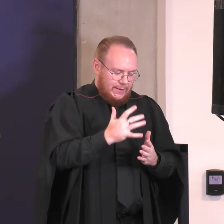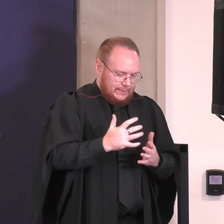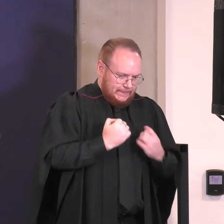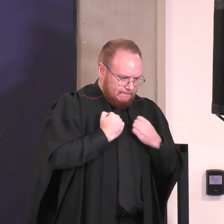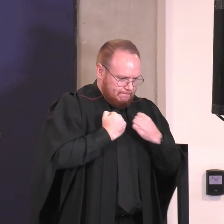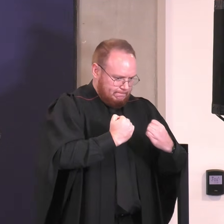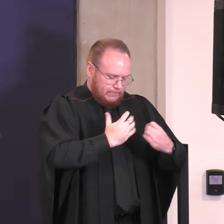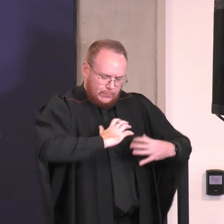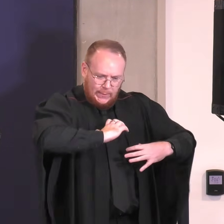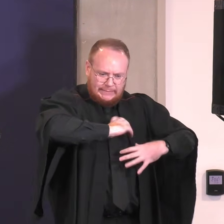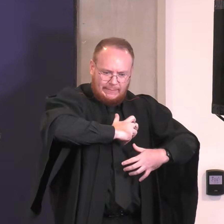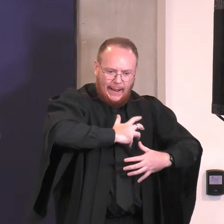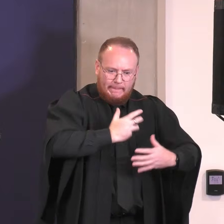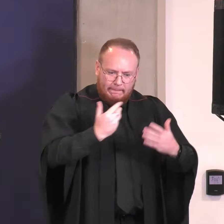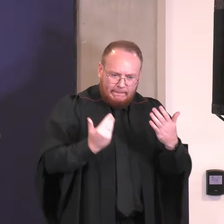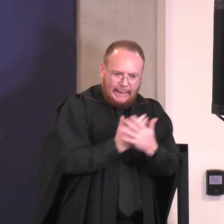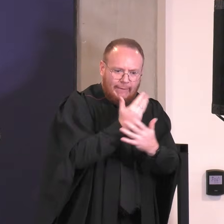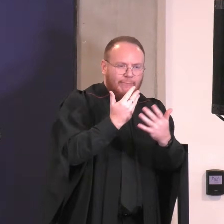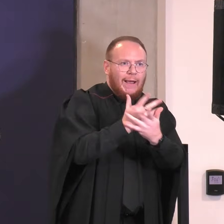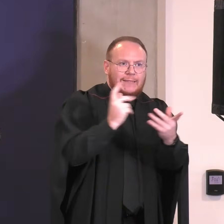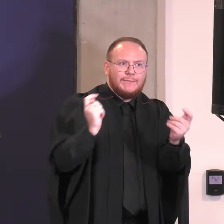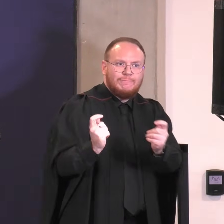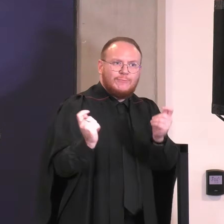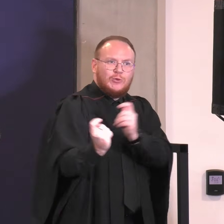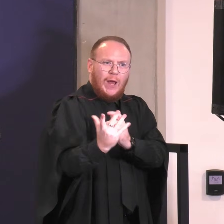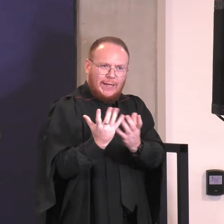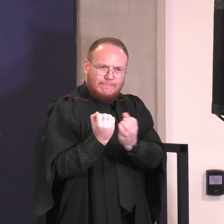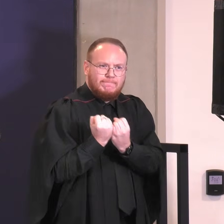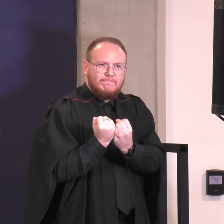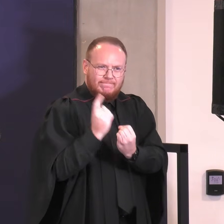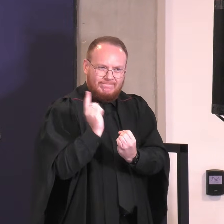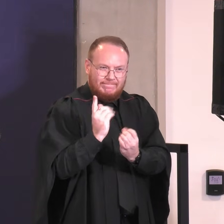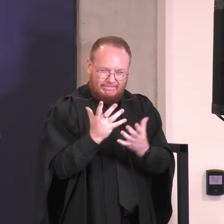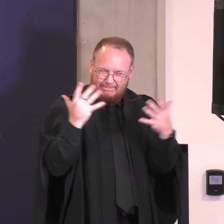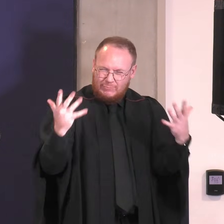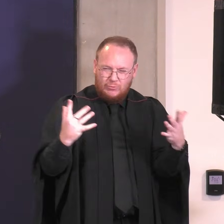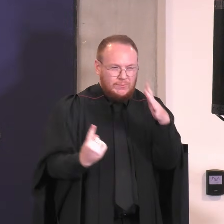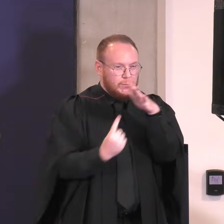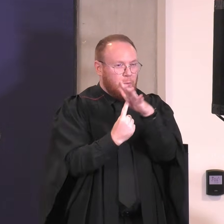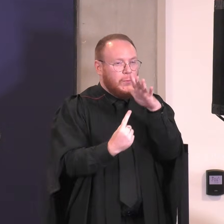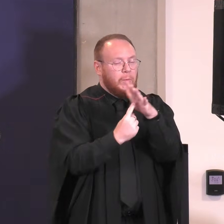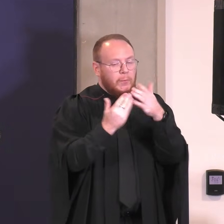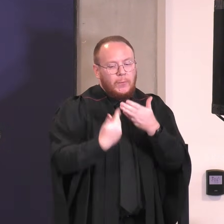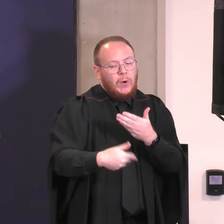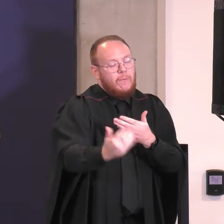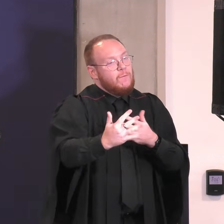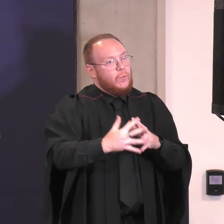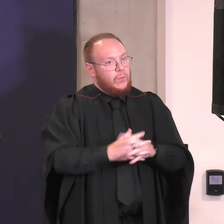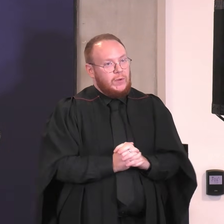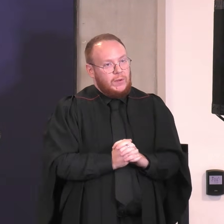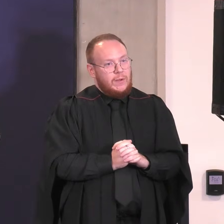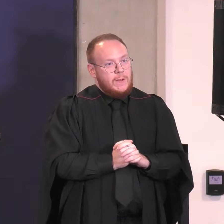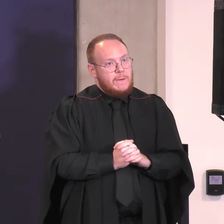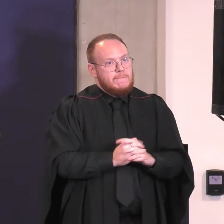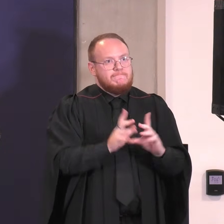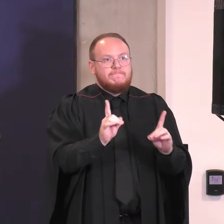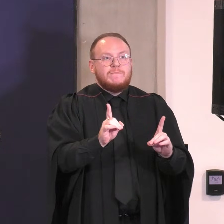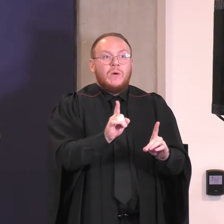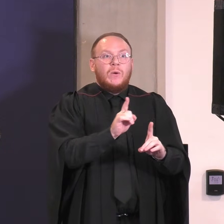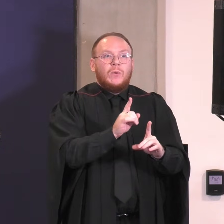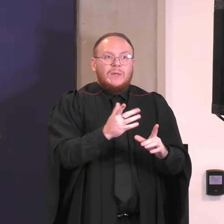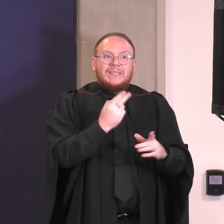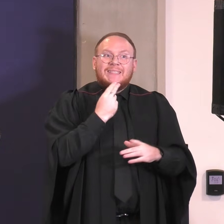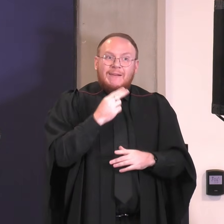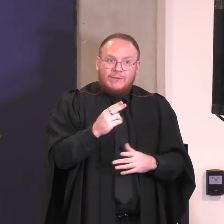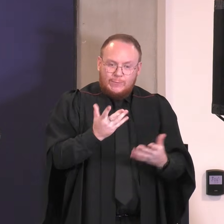adapt and innovate and embrace change at all times will be your greatest assets going forward. Because I want you to feel this